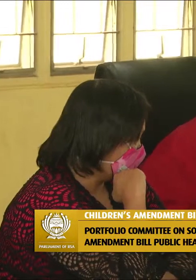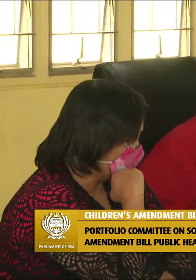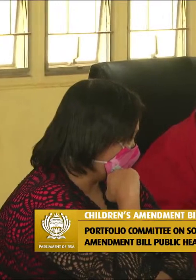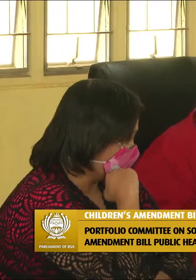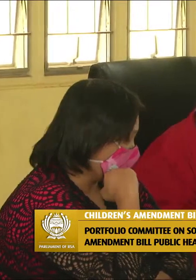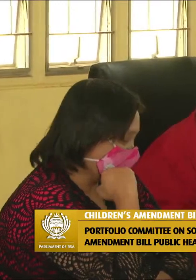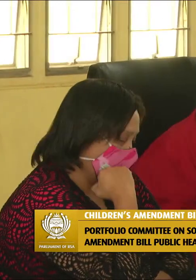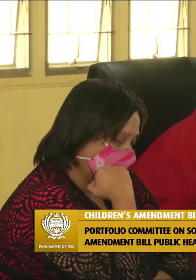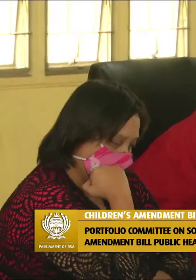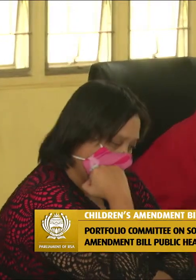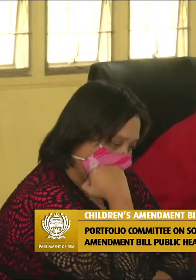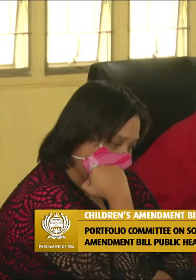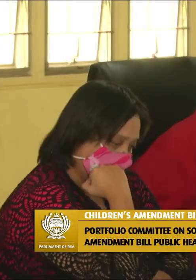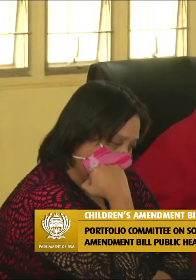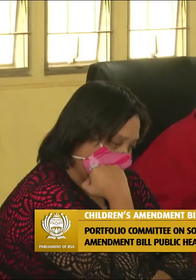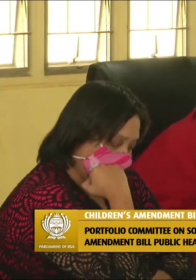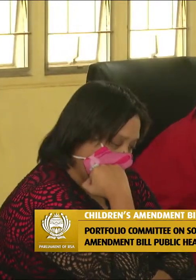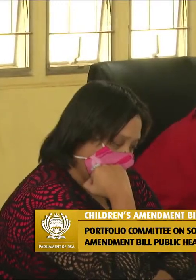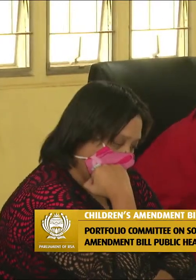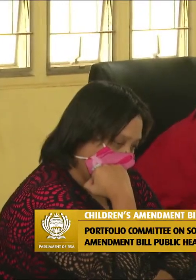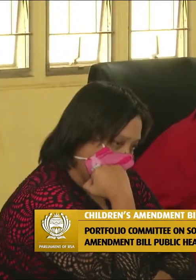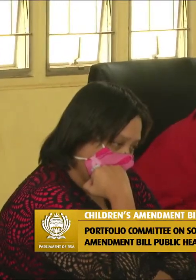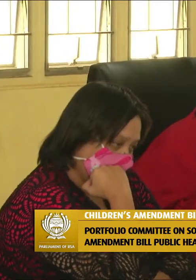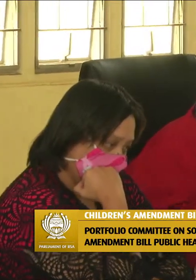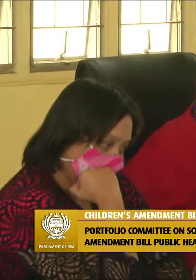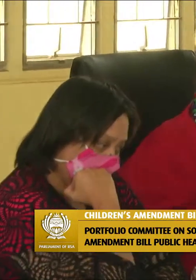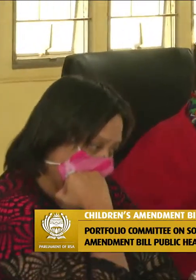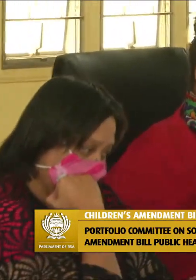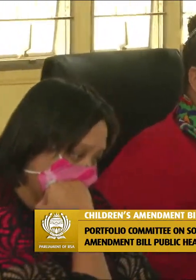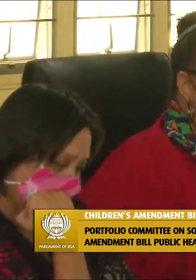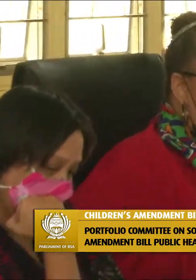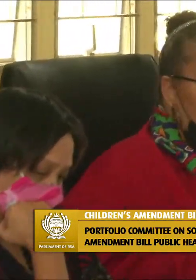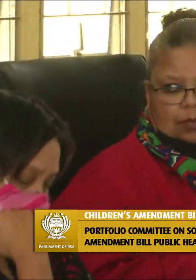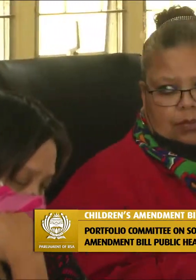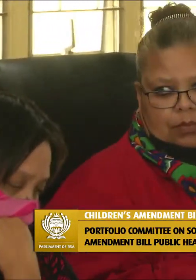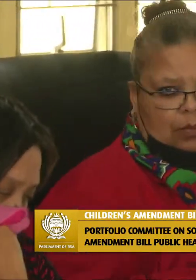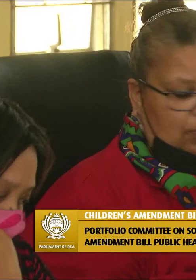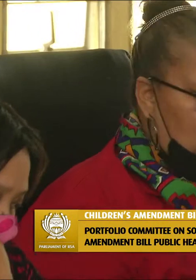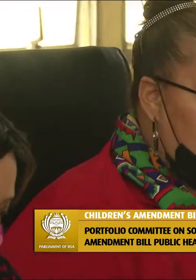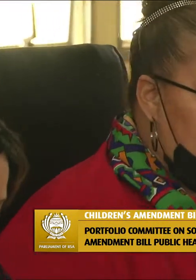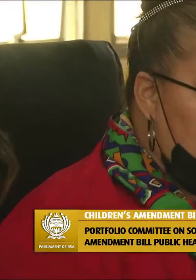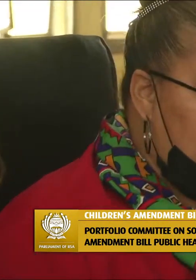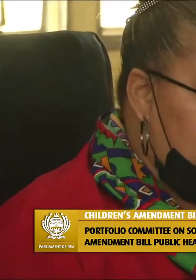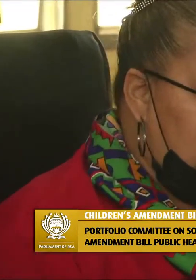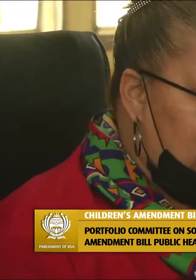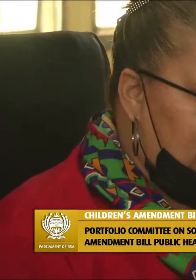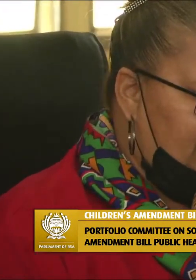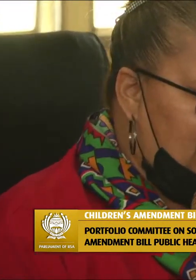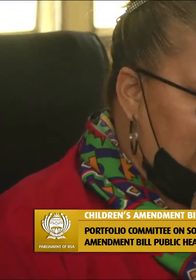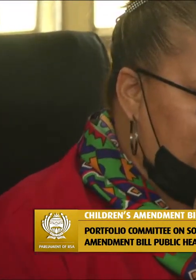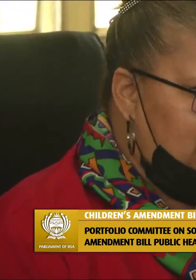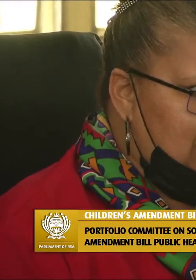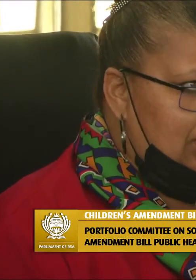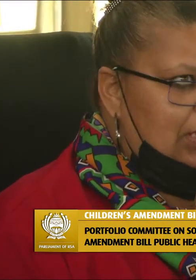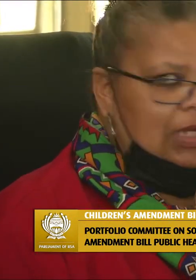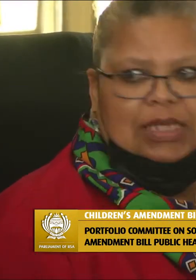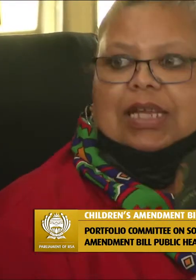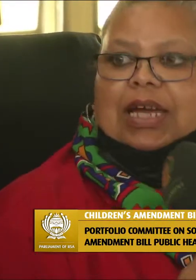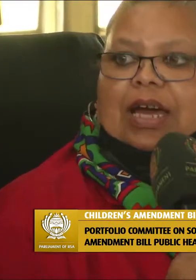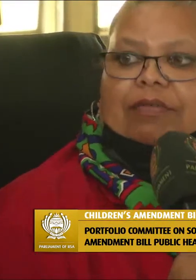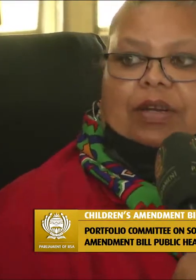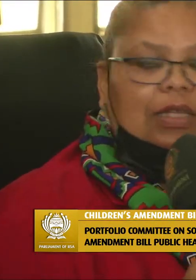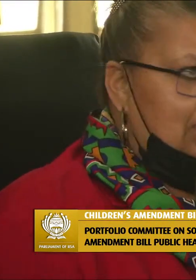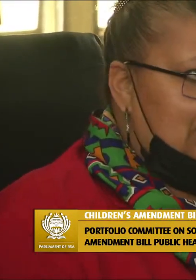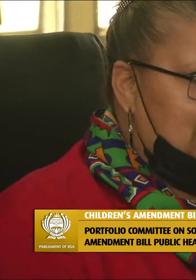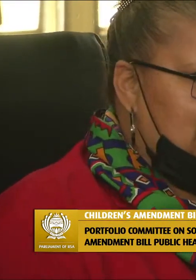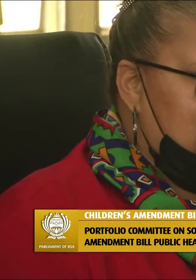Fathers for Justice. Ngizwelana kakhulu nalabo baba You know- bobulungisa. You know what I've just read yesterday,